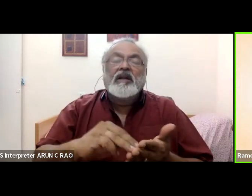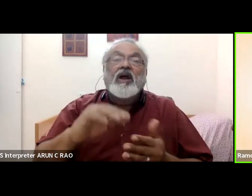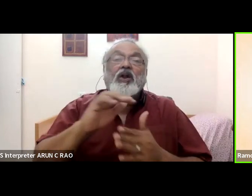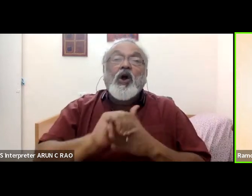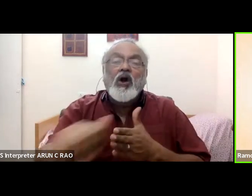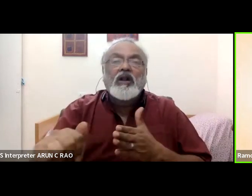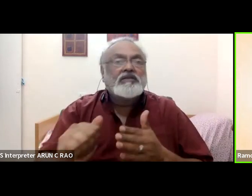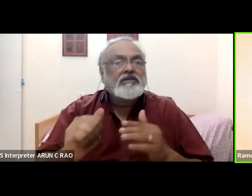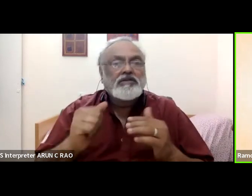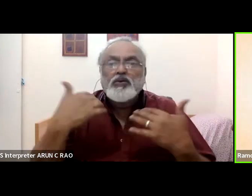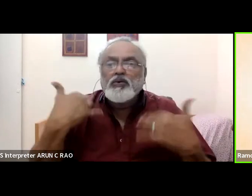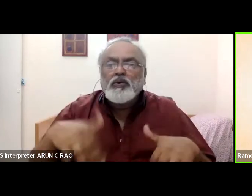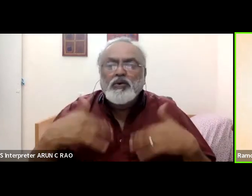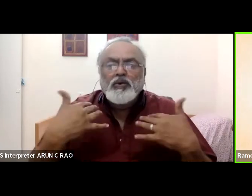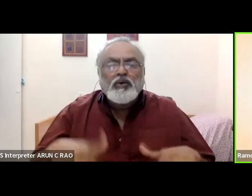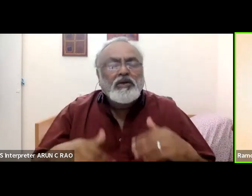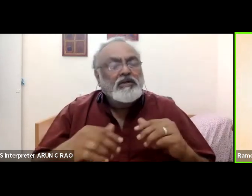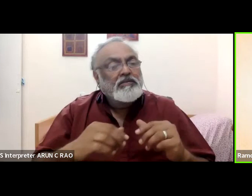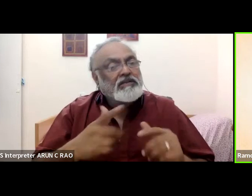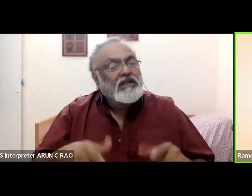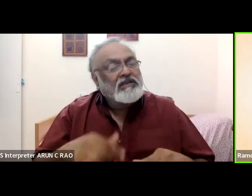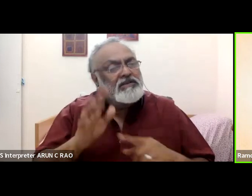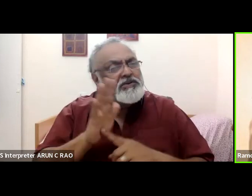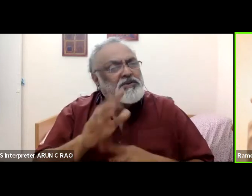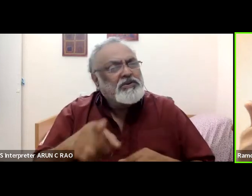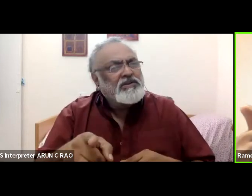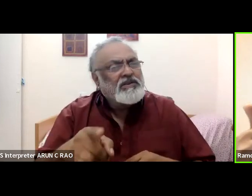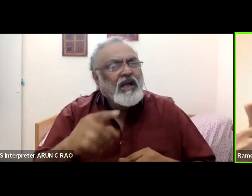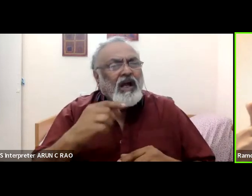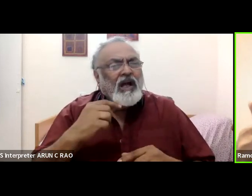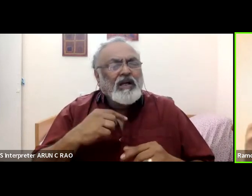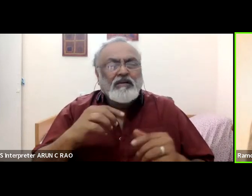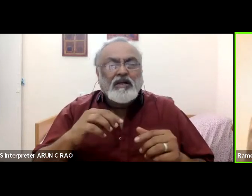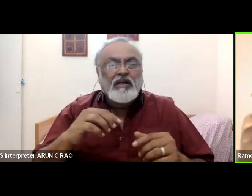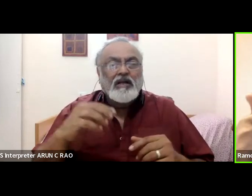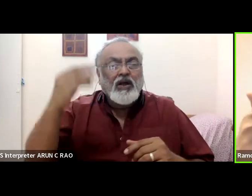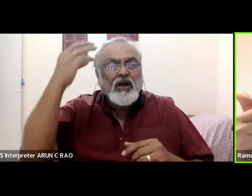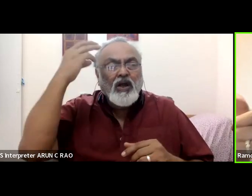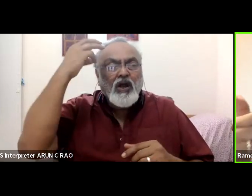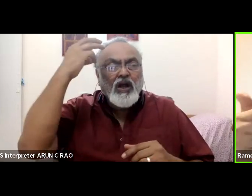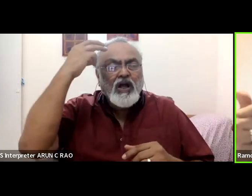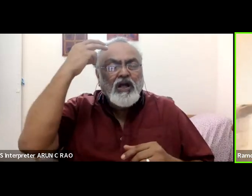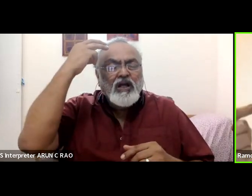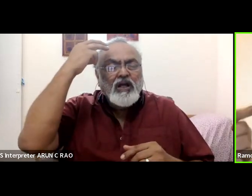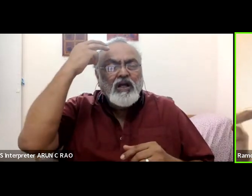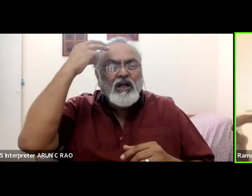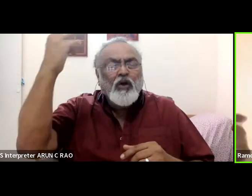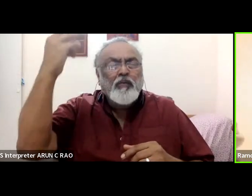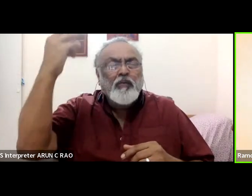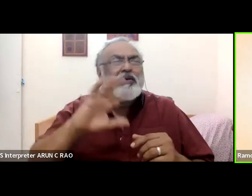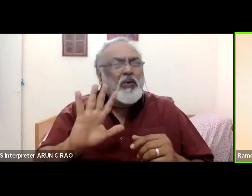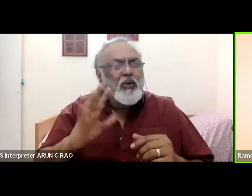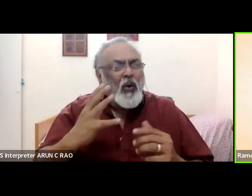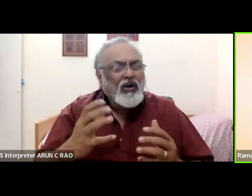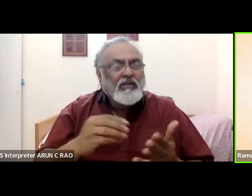showcases that it is not that governments do not want to invest. It is not that there is